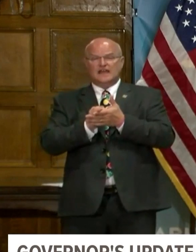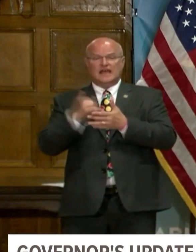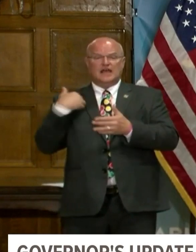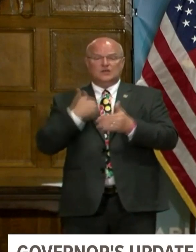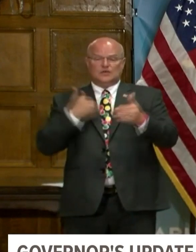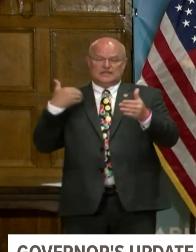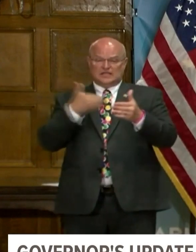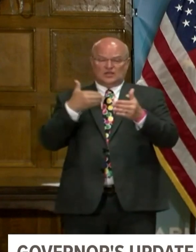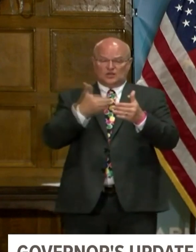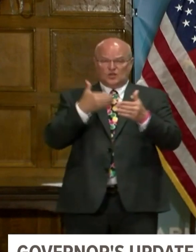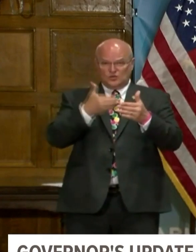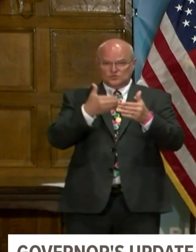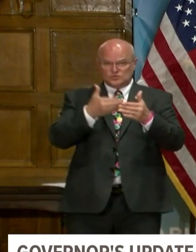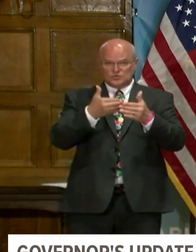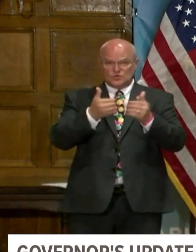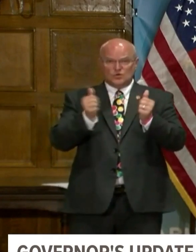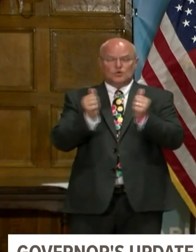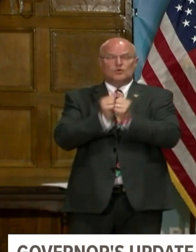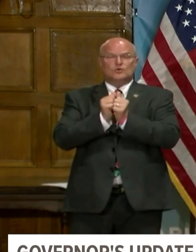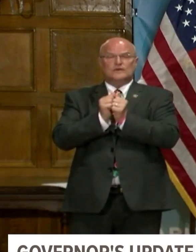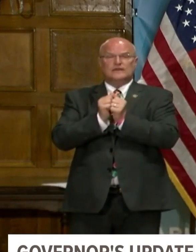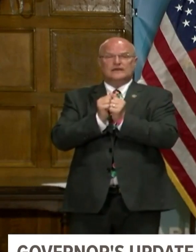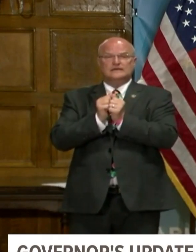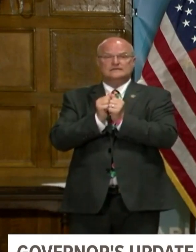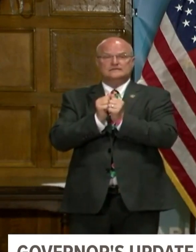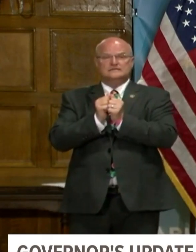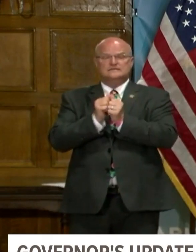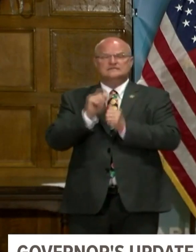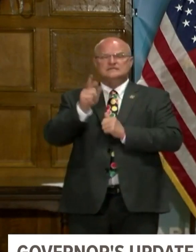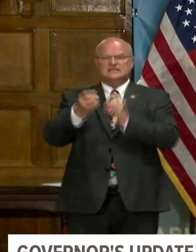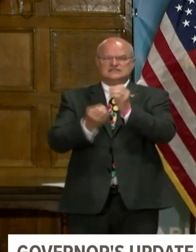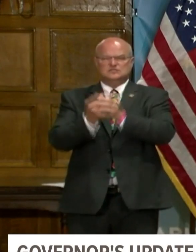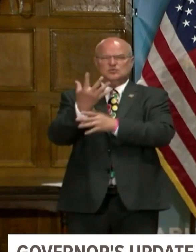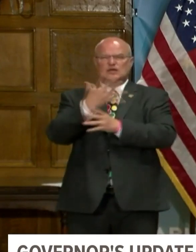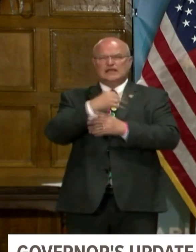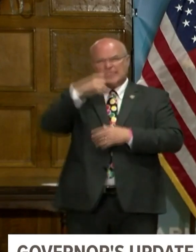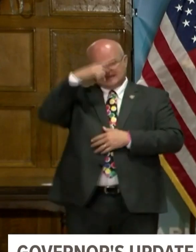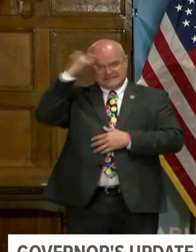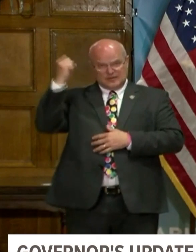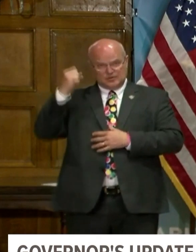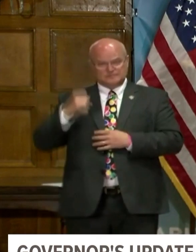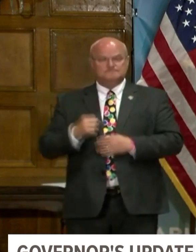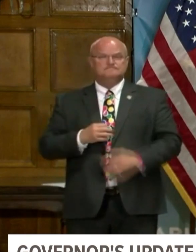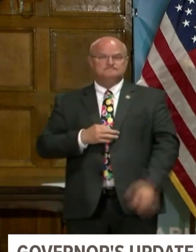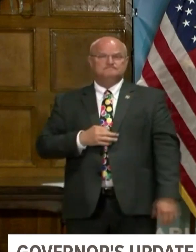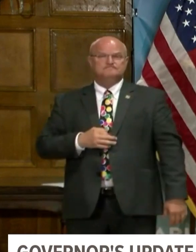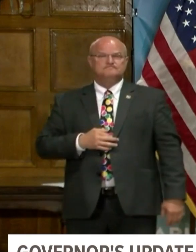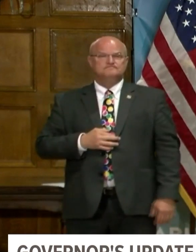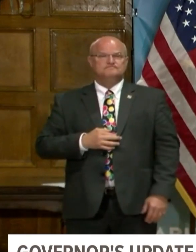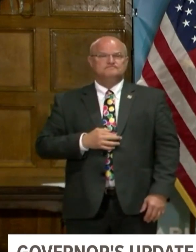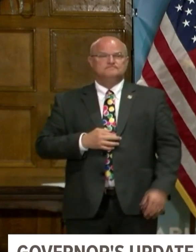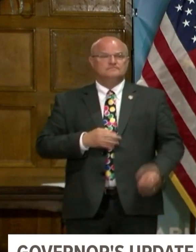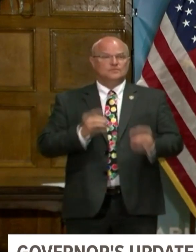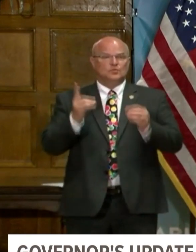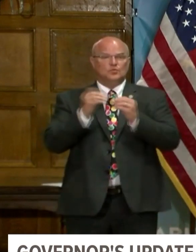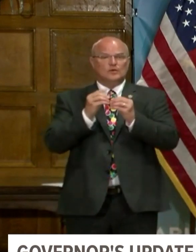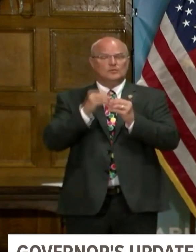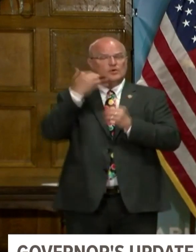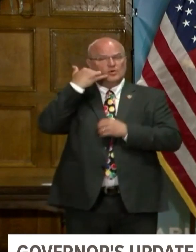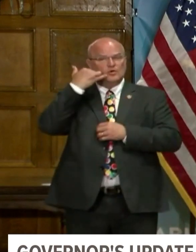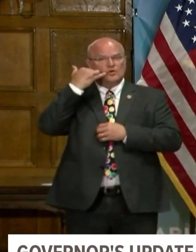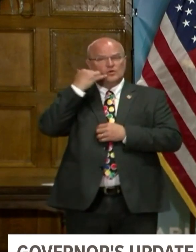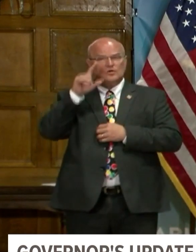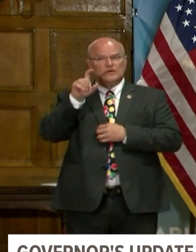as we get closer in to late spring and summer. Is there one more